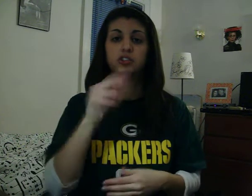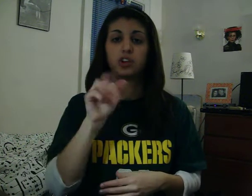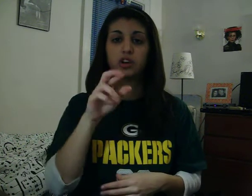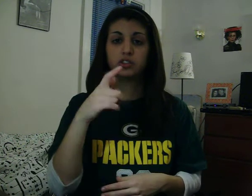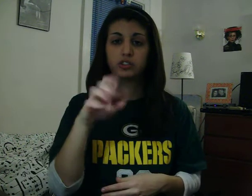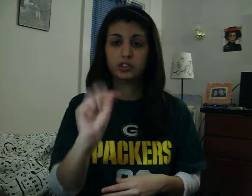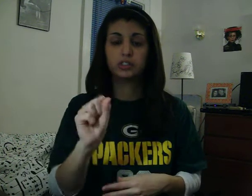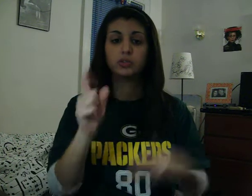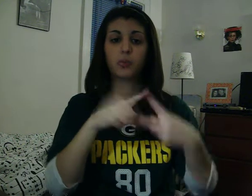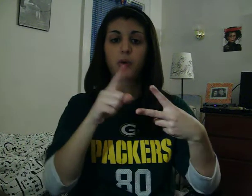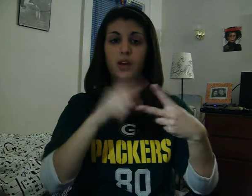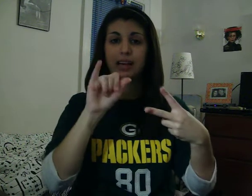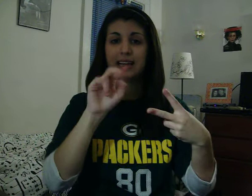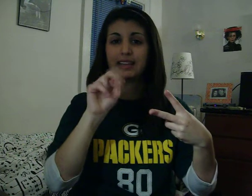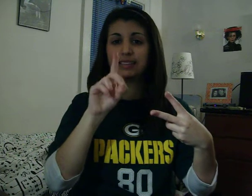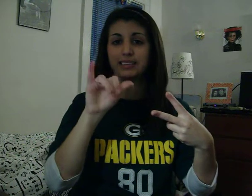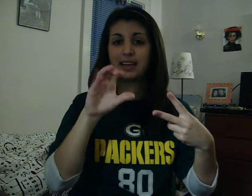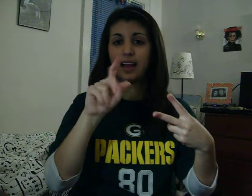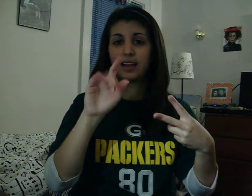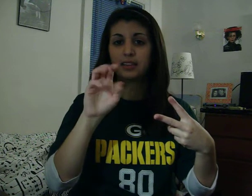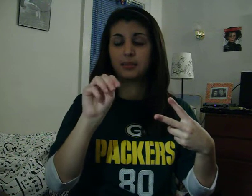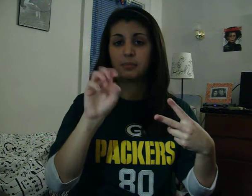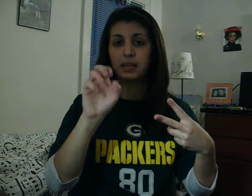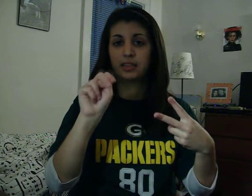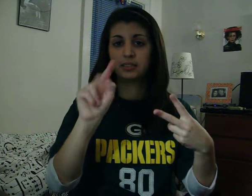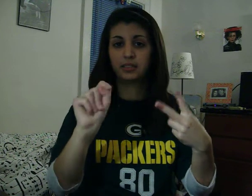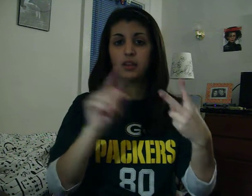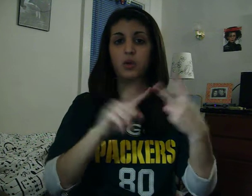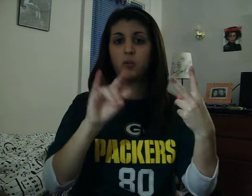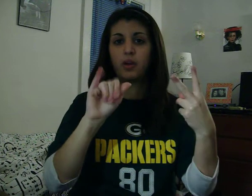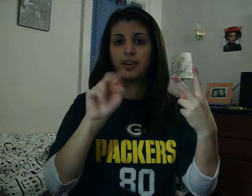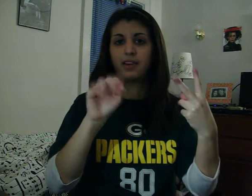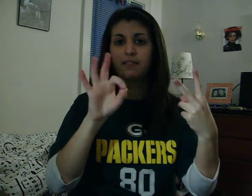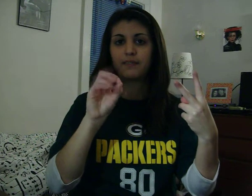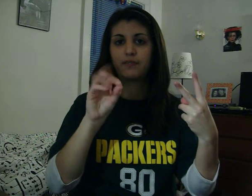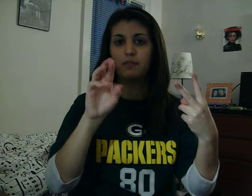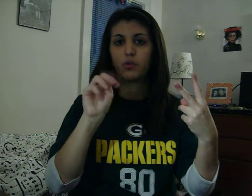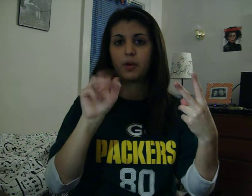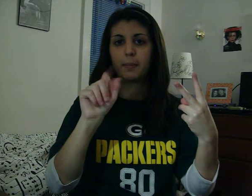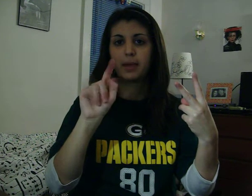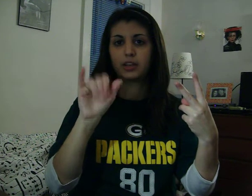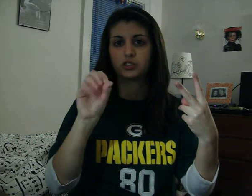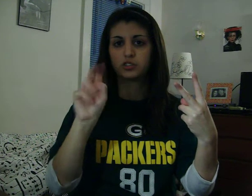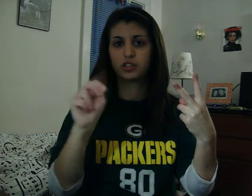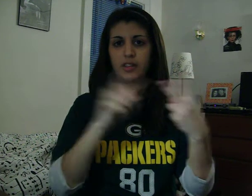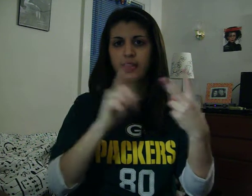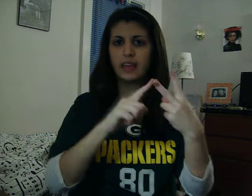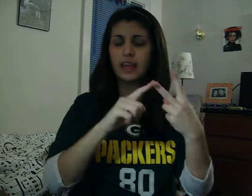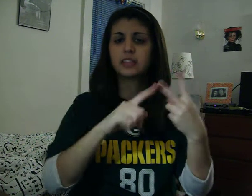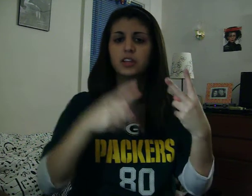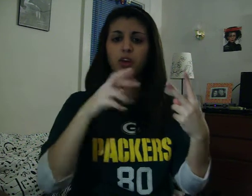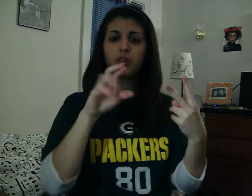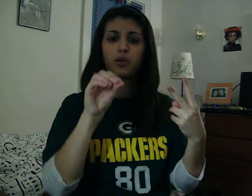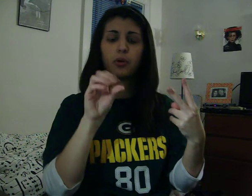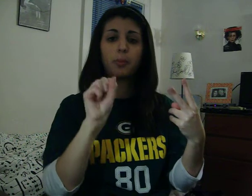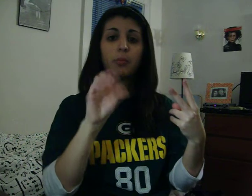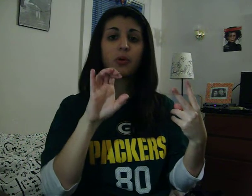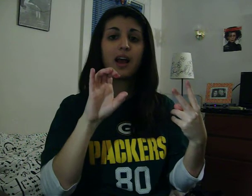information. The information is the formal charges, written charges by the prosecutor. The indictment is